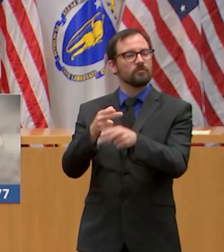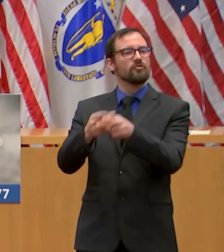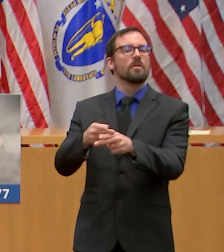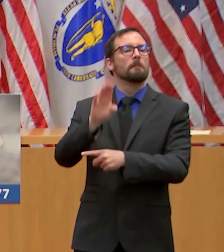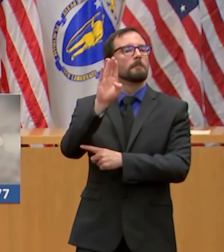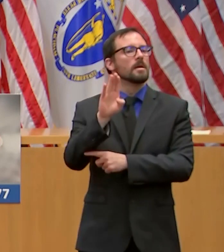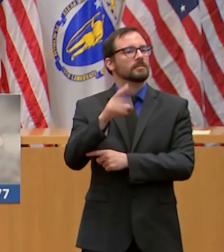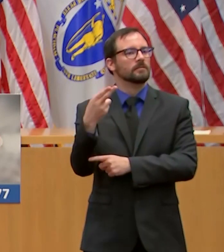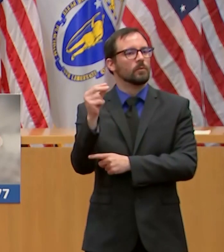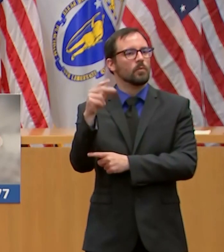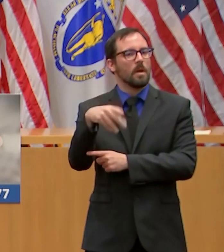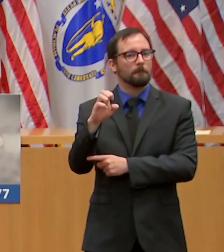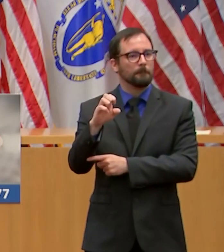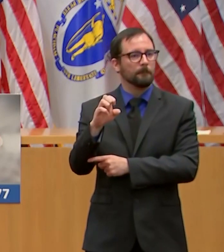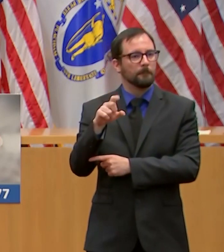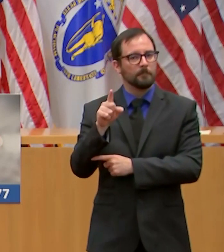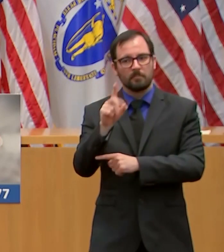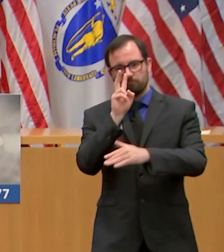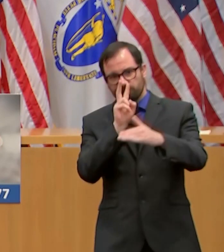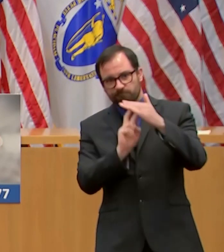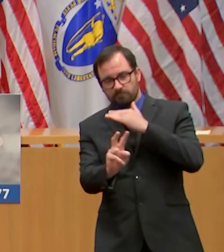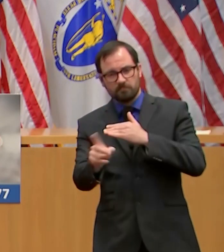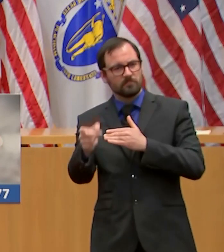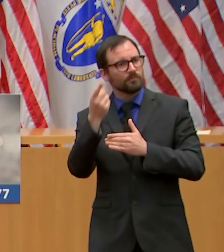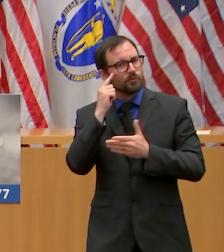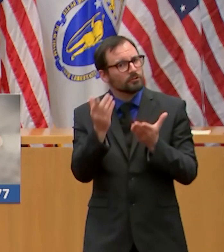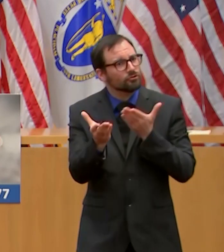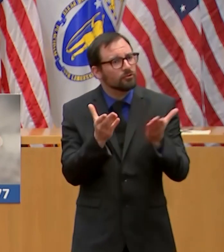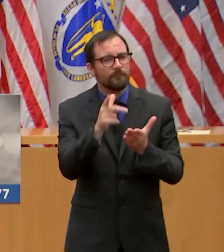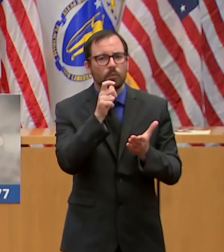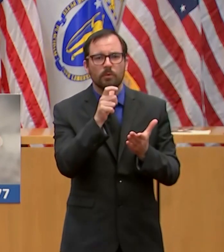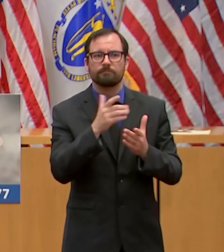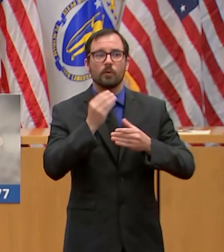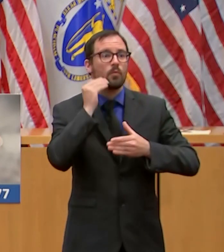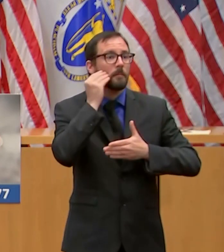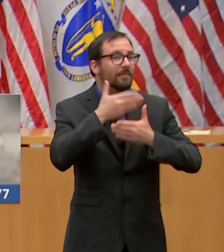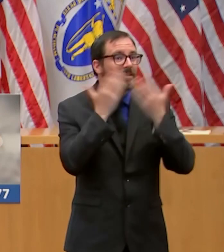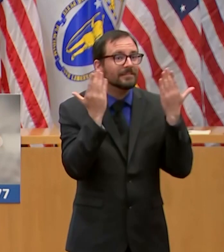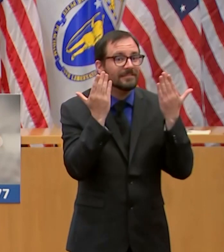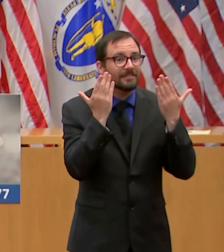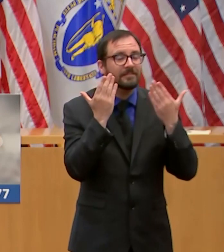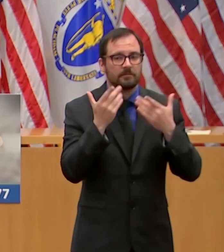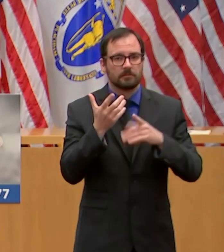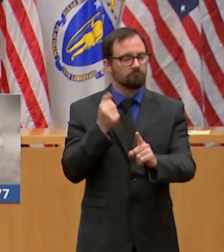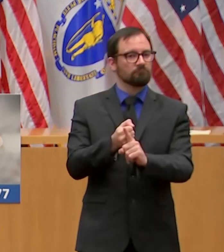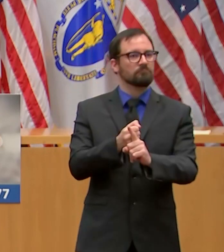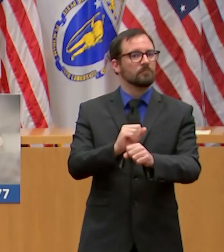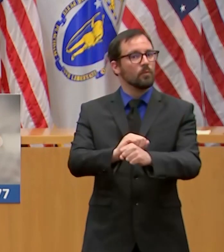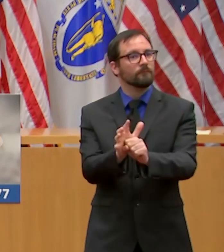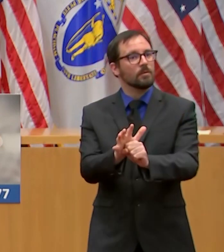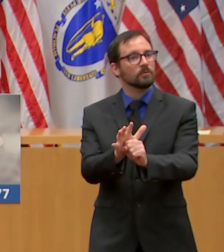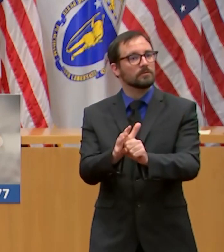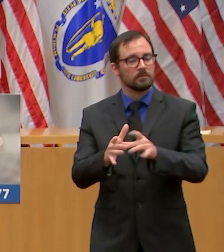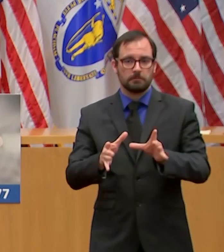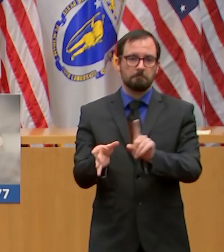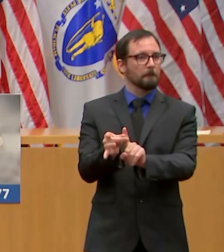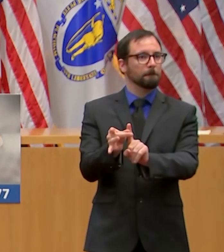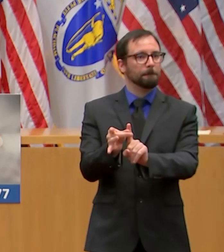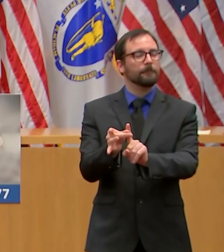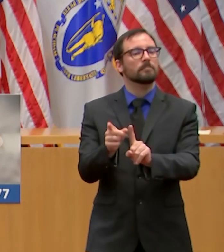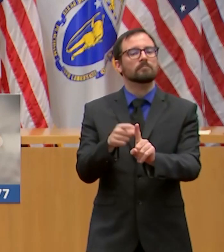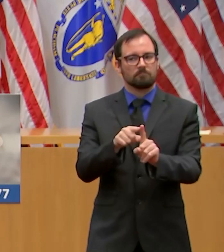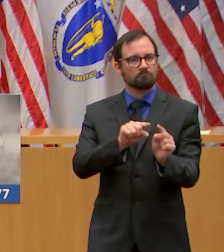of COVID-19 patients. As a result of this clinical effort, the Boston Convention Center will eventually provide